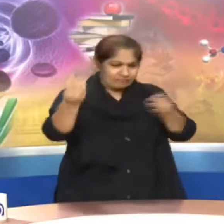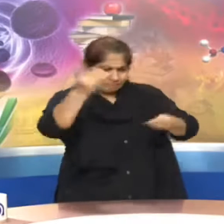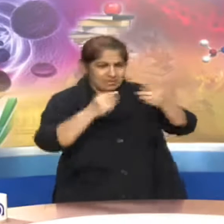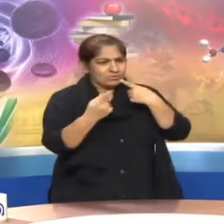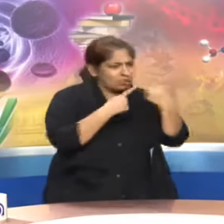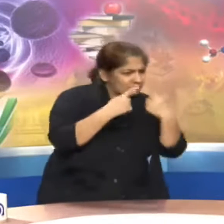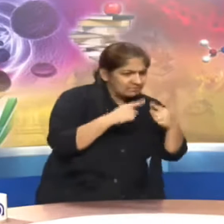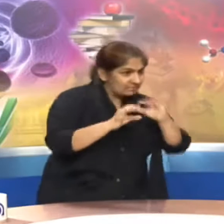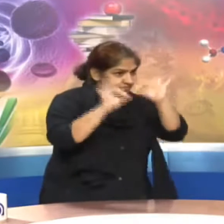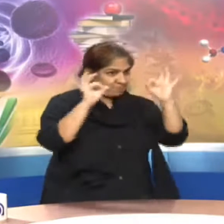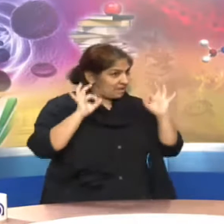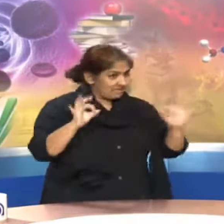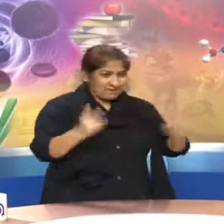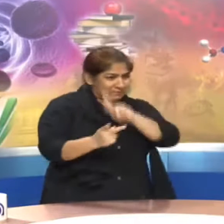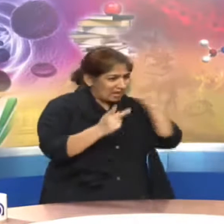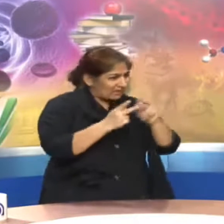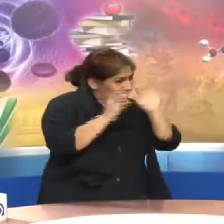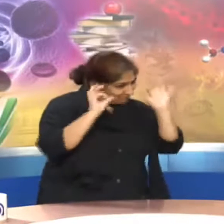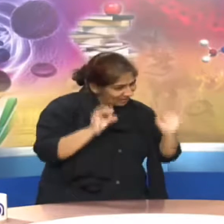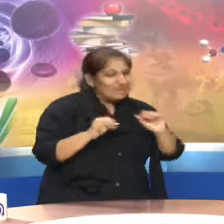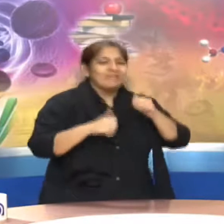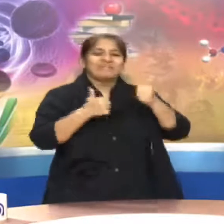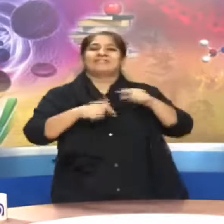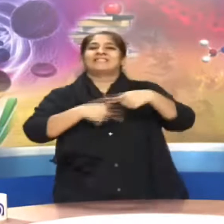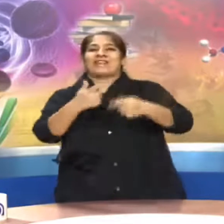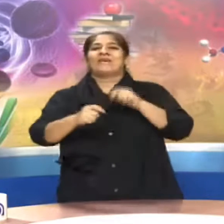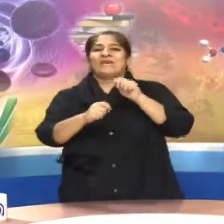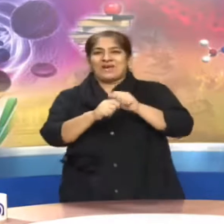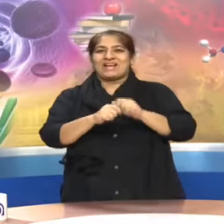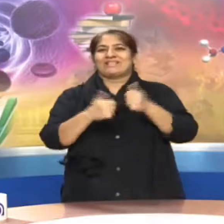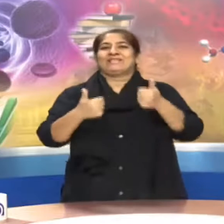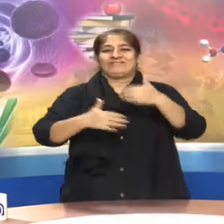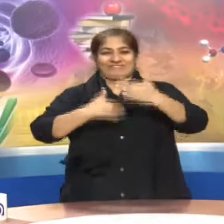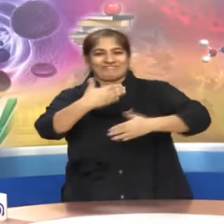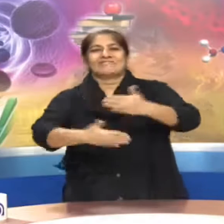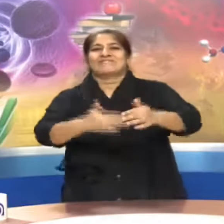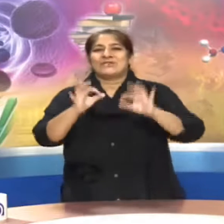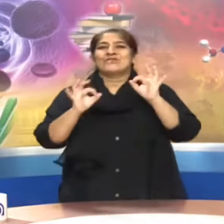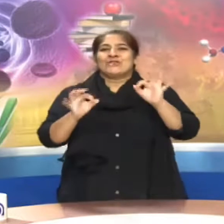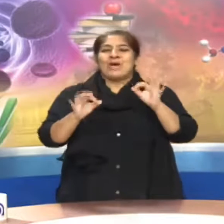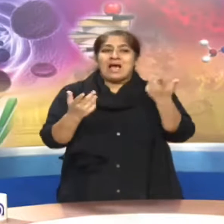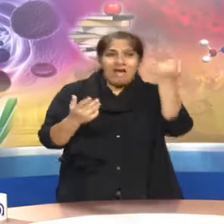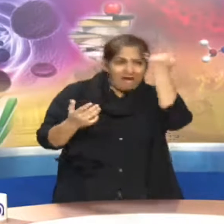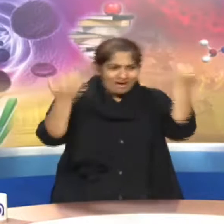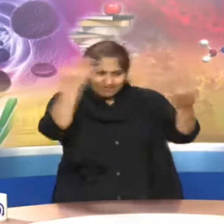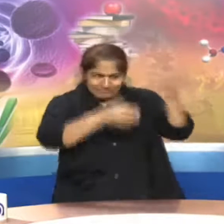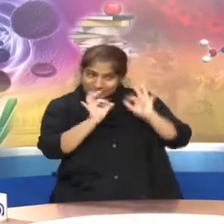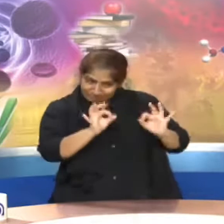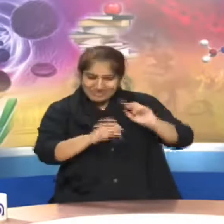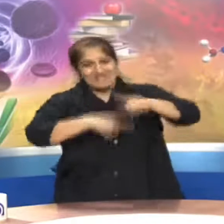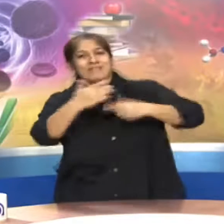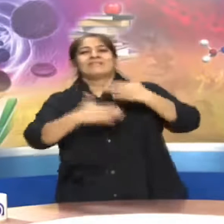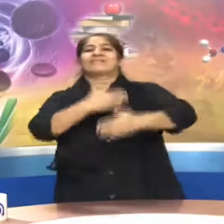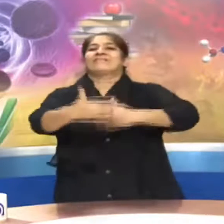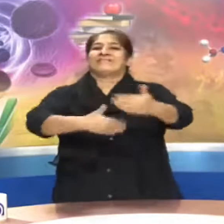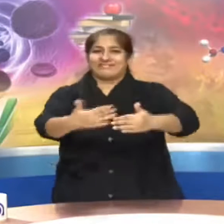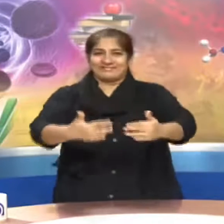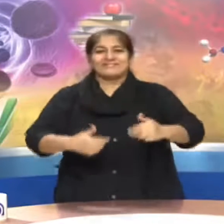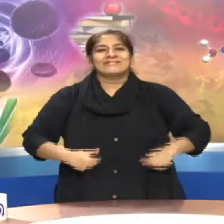just to clarify the idea before communicating, that is important. It also solves if in case there is